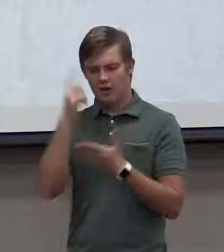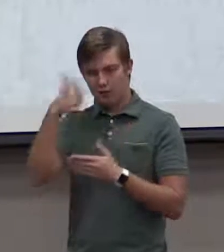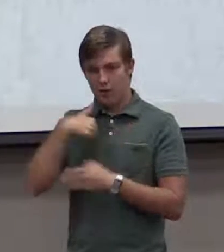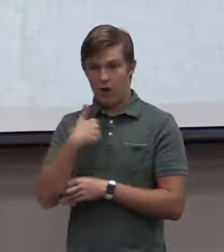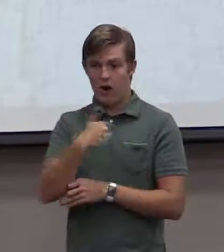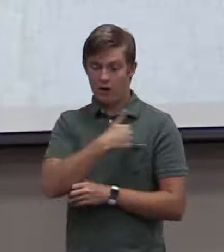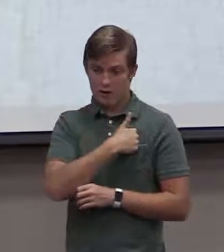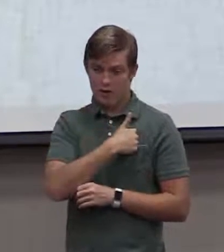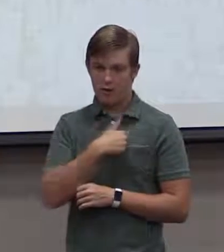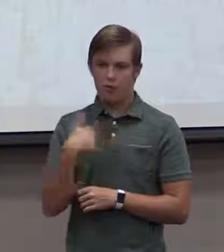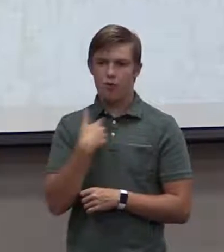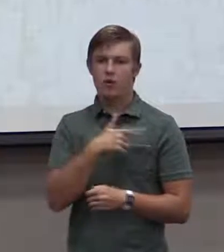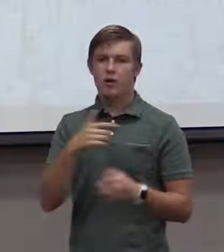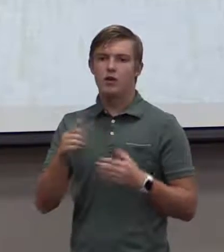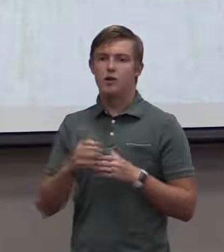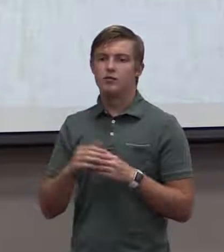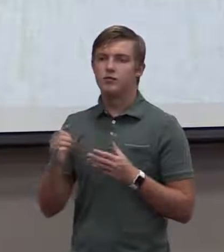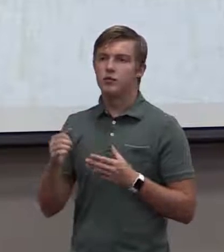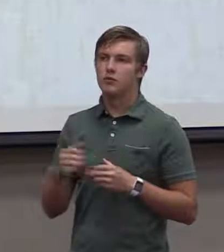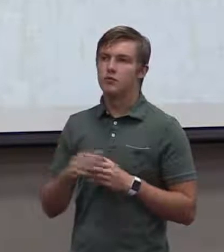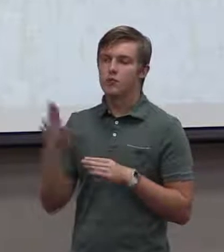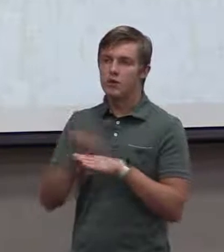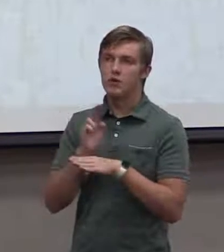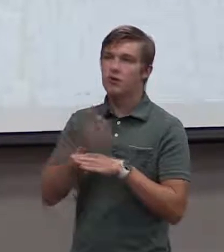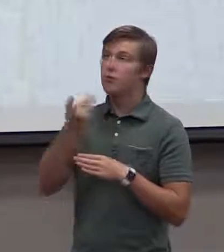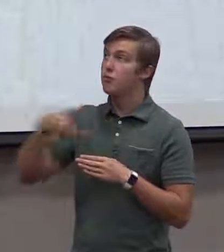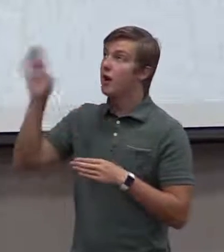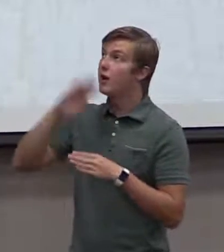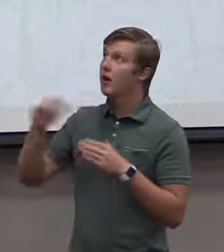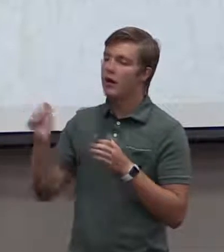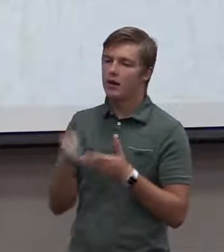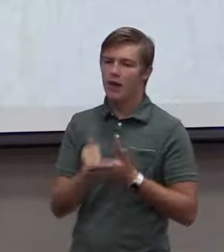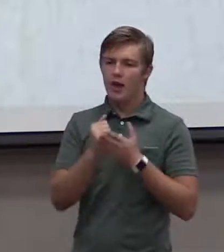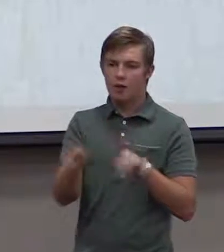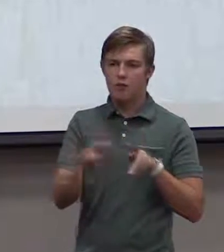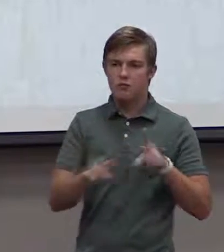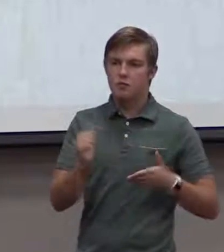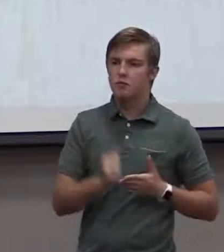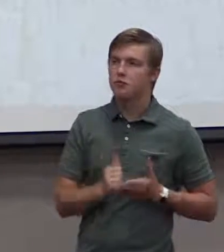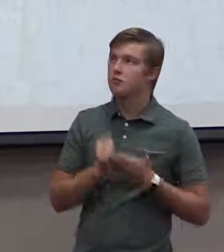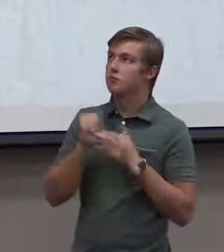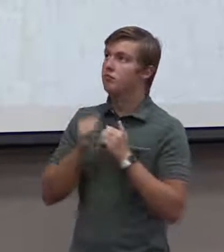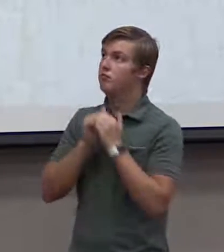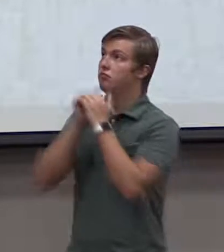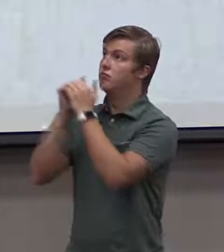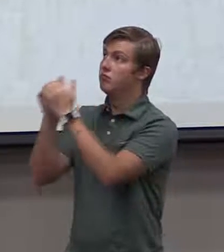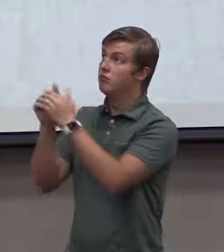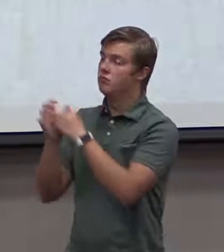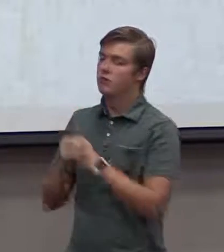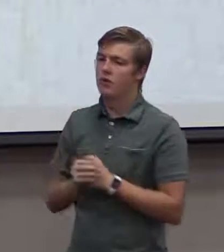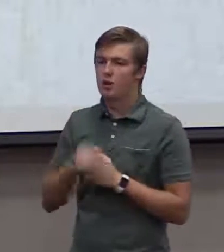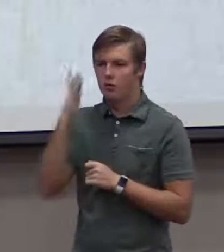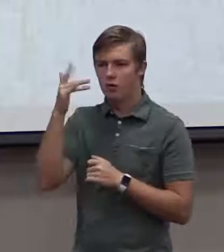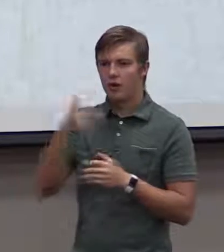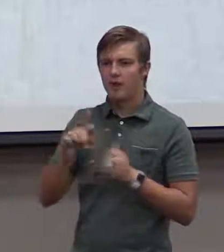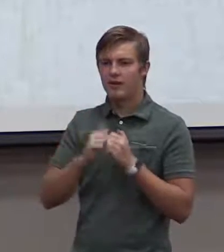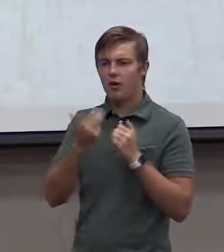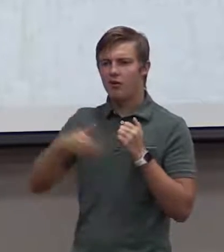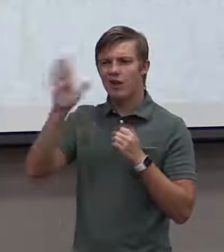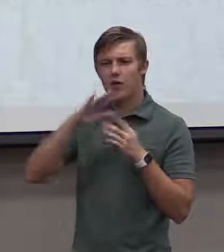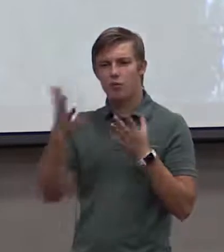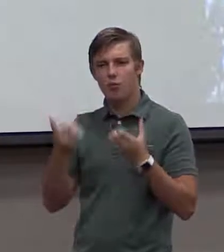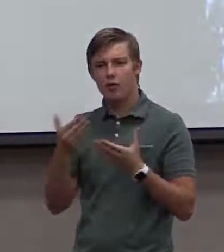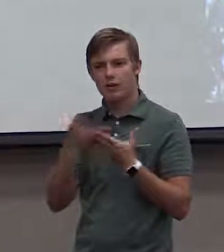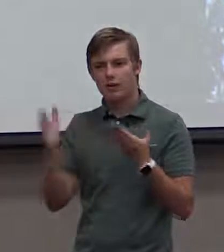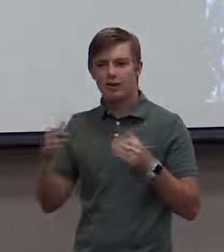we would help be used by God to help people be closer to God and closer to each other, because it's how God wants things to